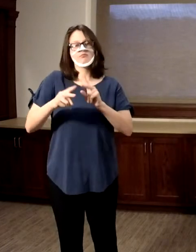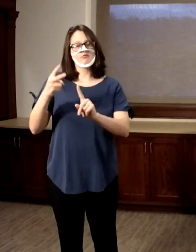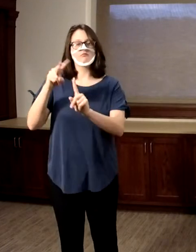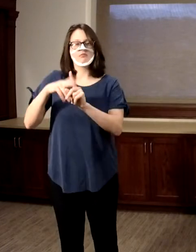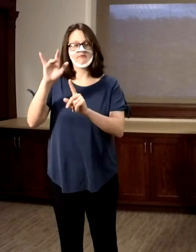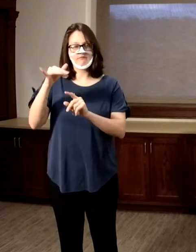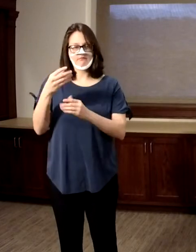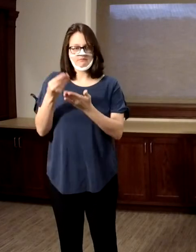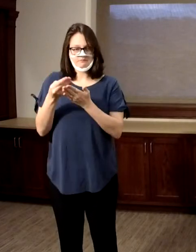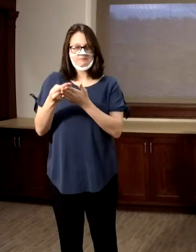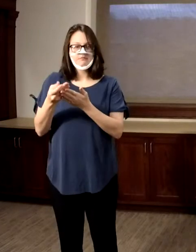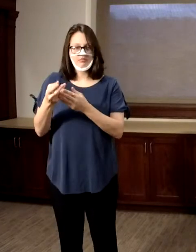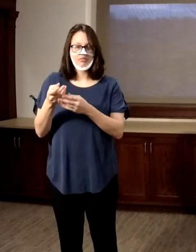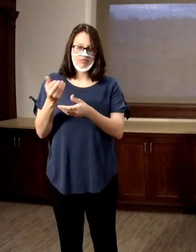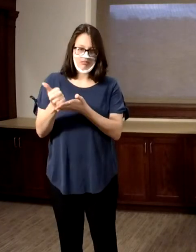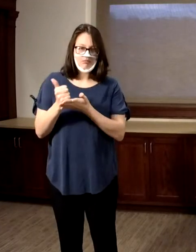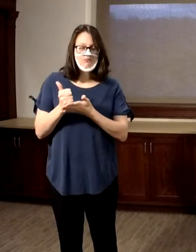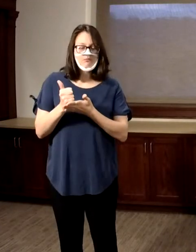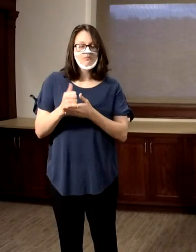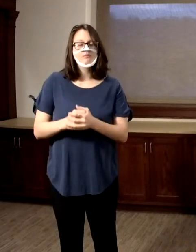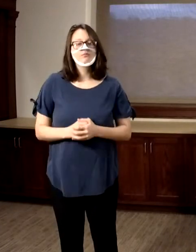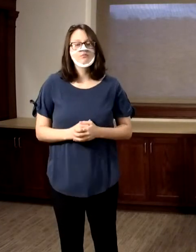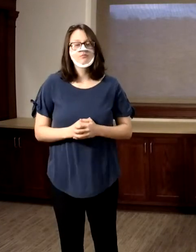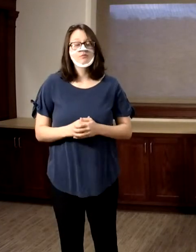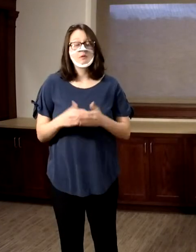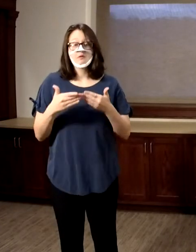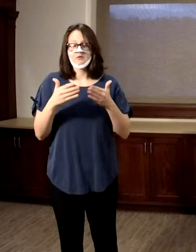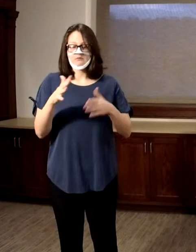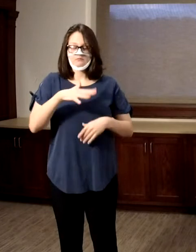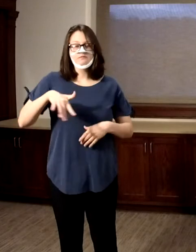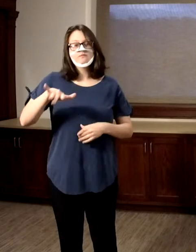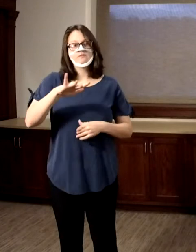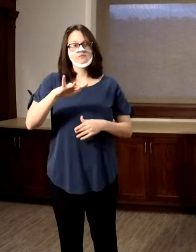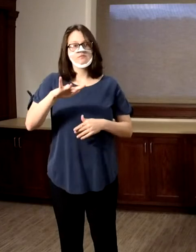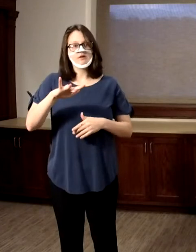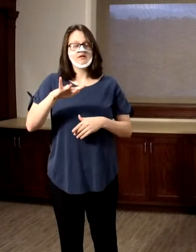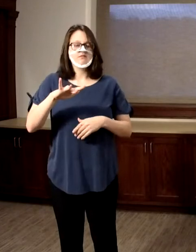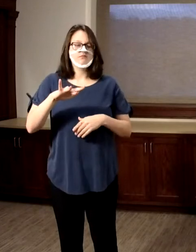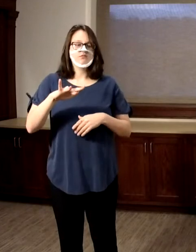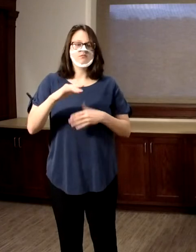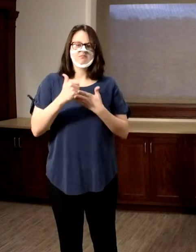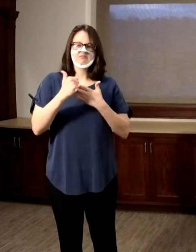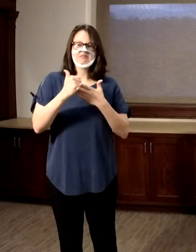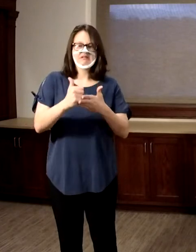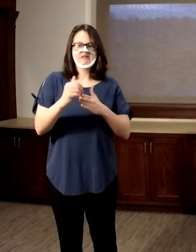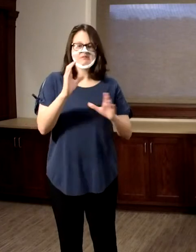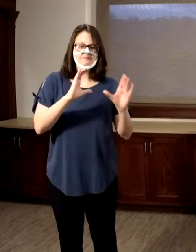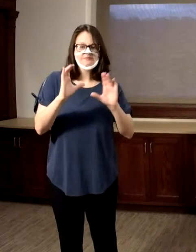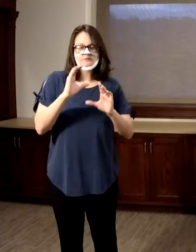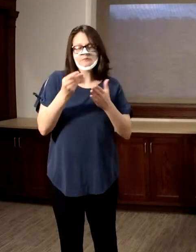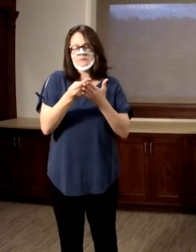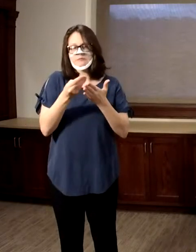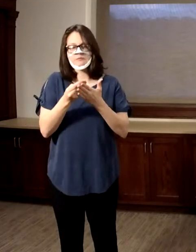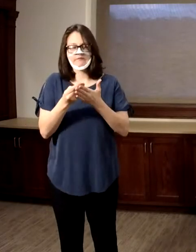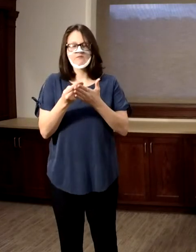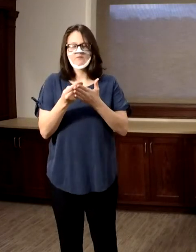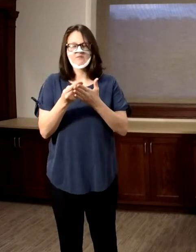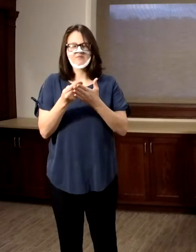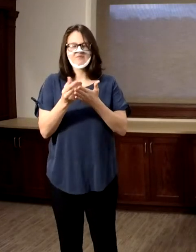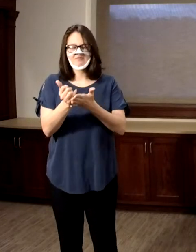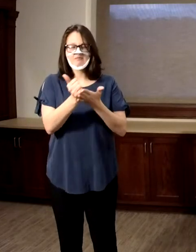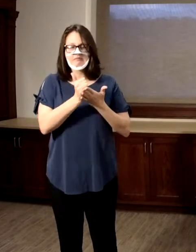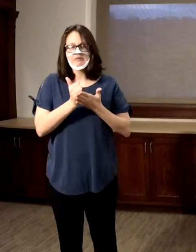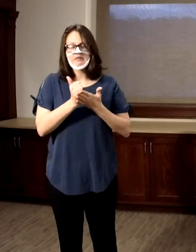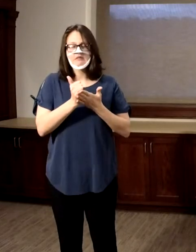network partners have leveraged a wide variety of other funds, programs, and resources to assist in lieu of or in addition to